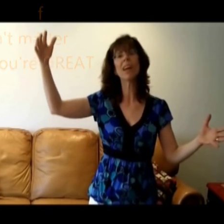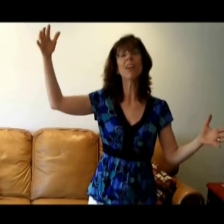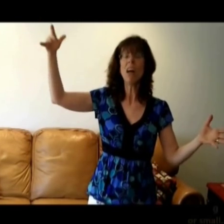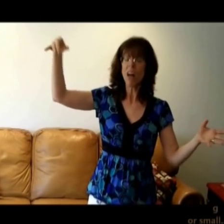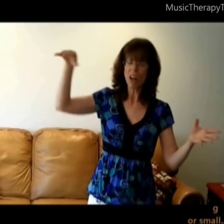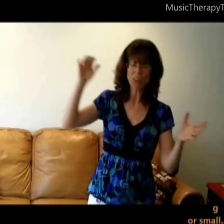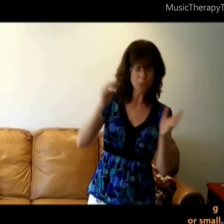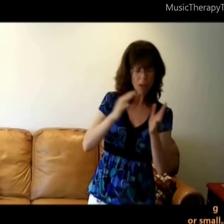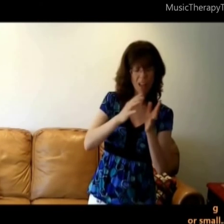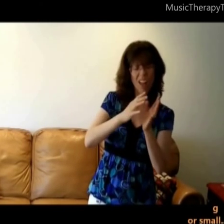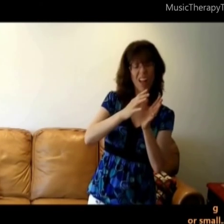great or